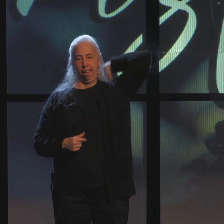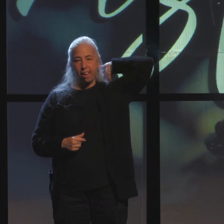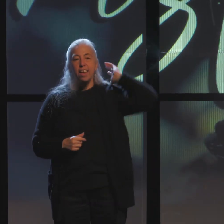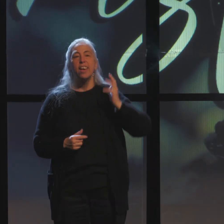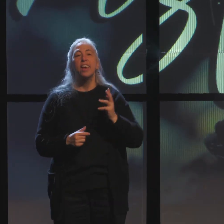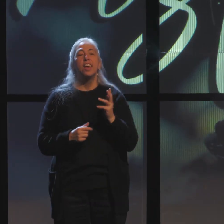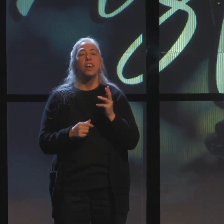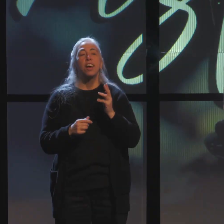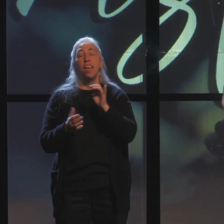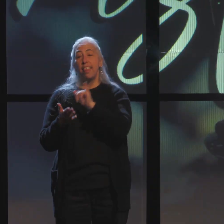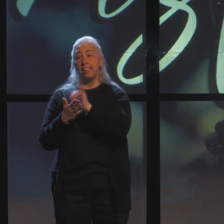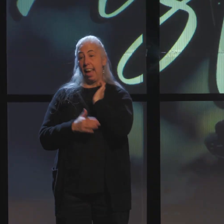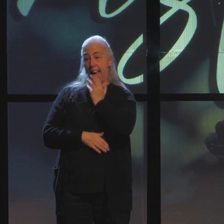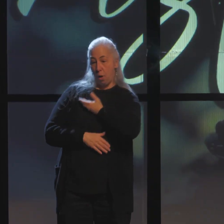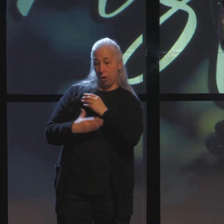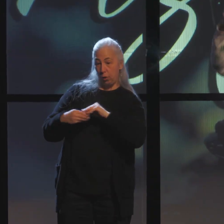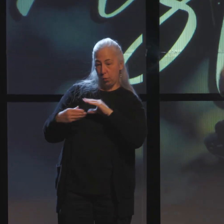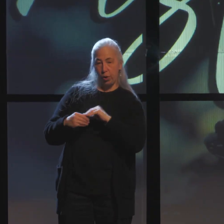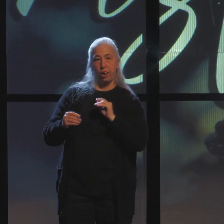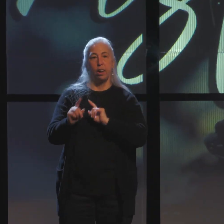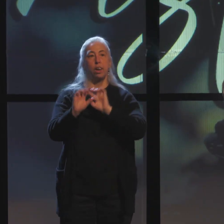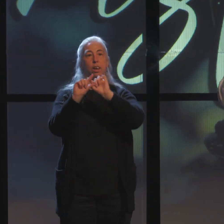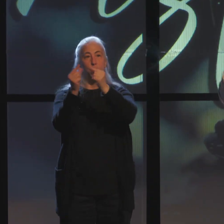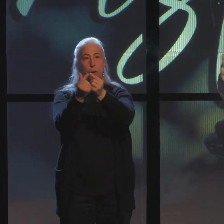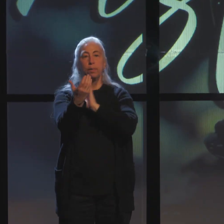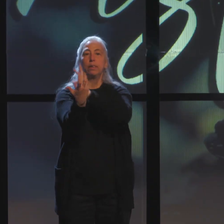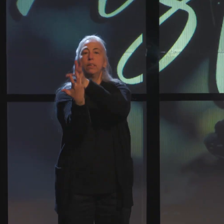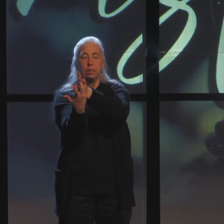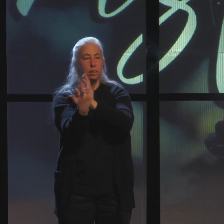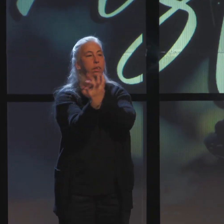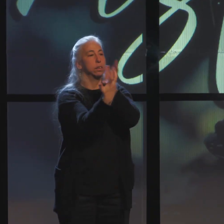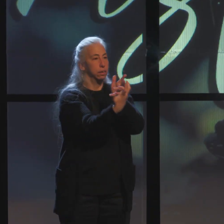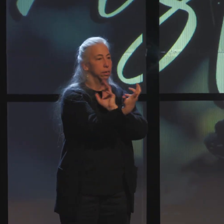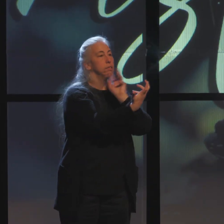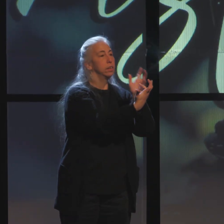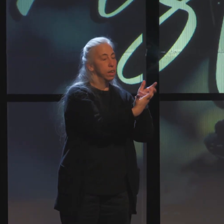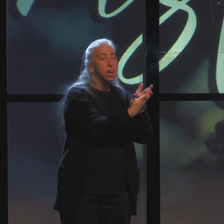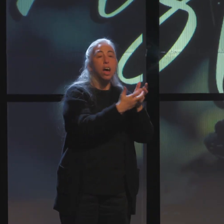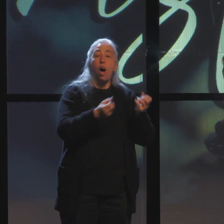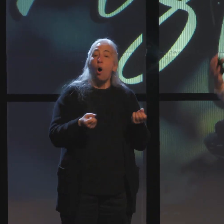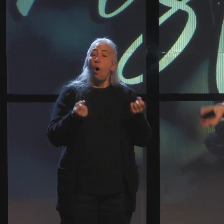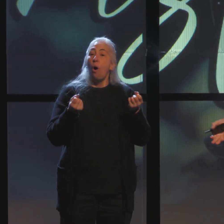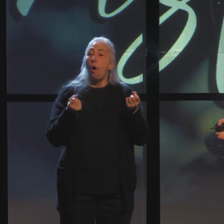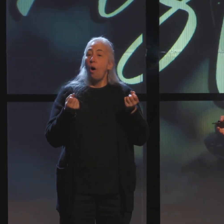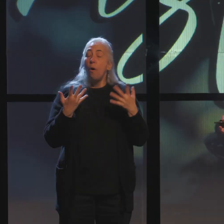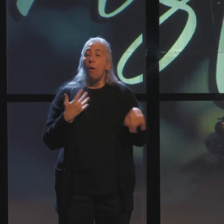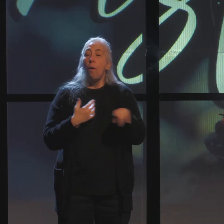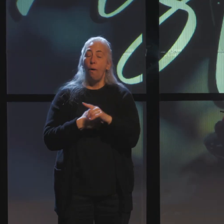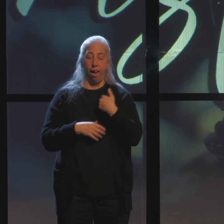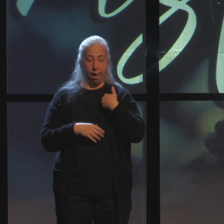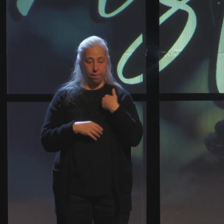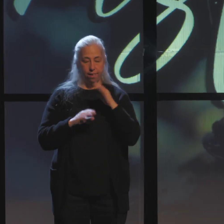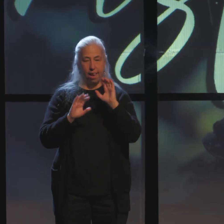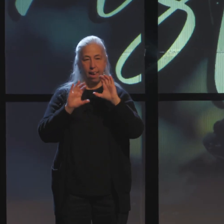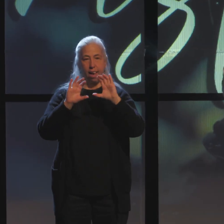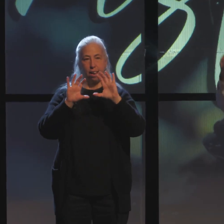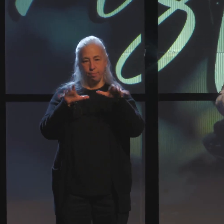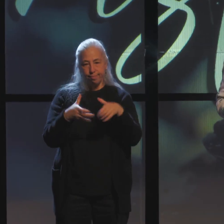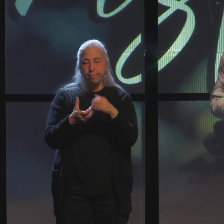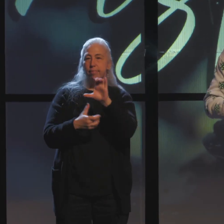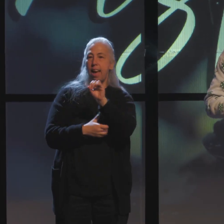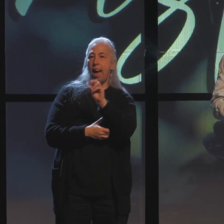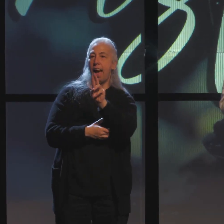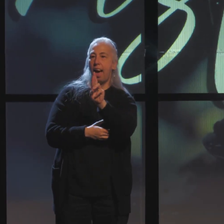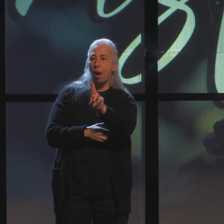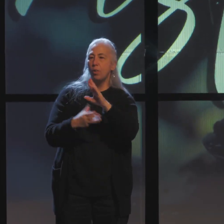That's like our story. And then all of us are part of an our story, like that Christian tradition. That's our